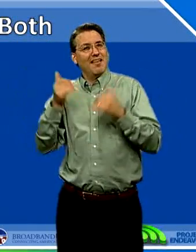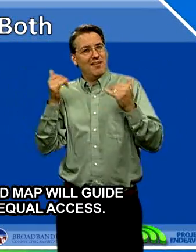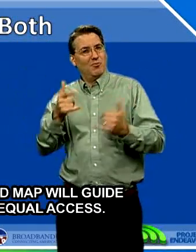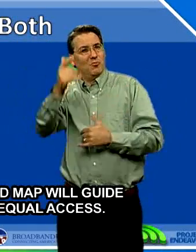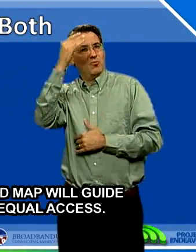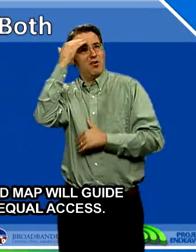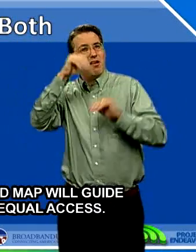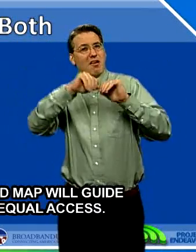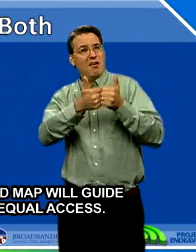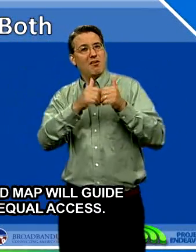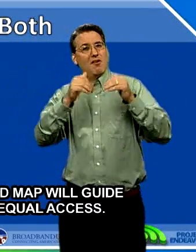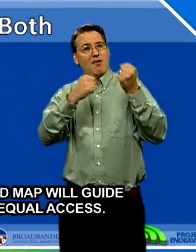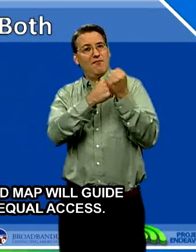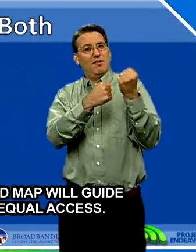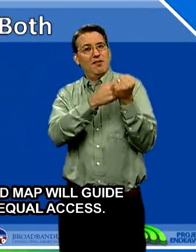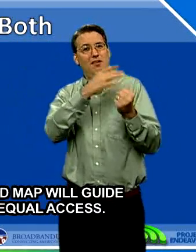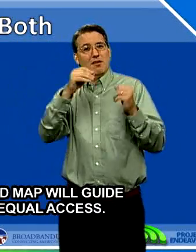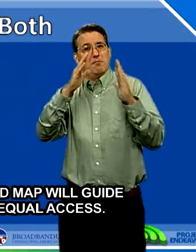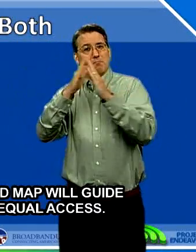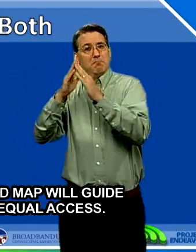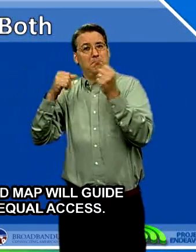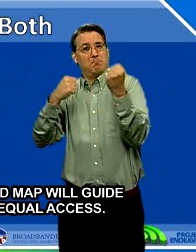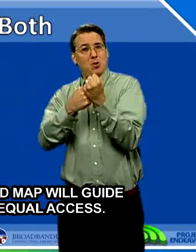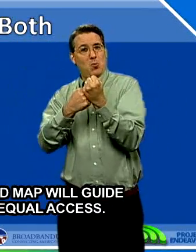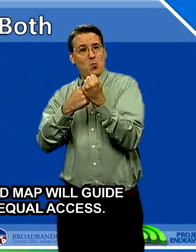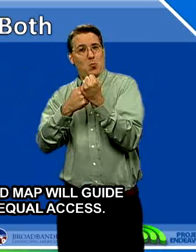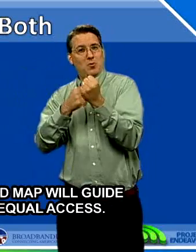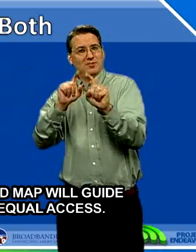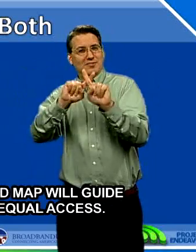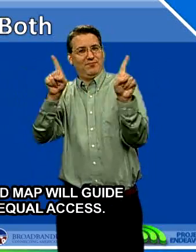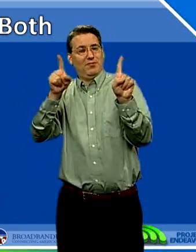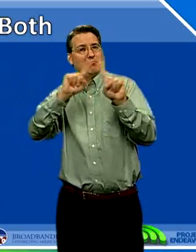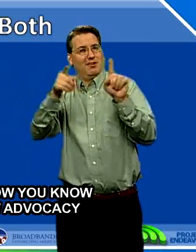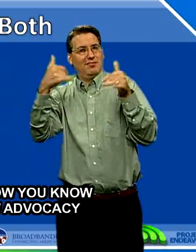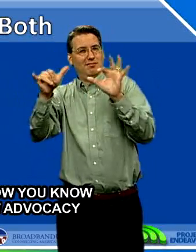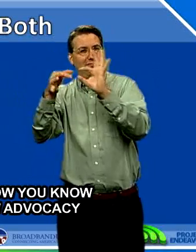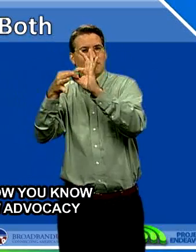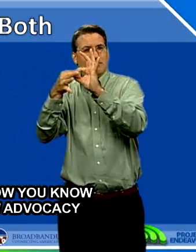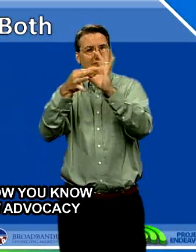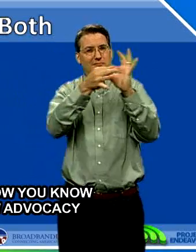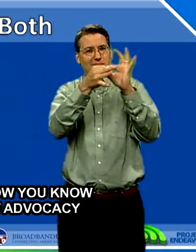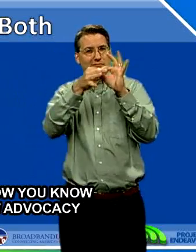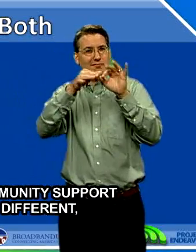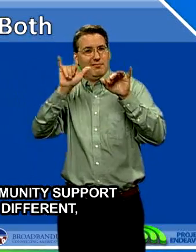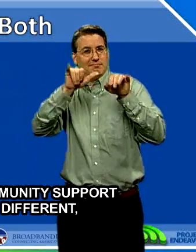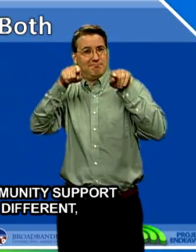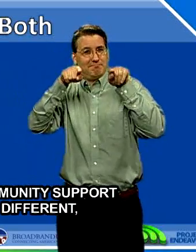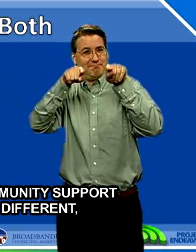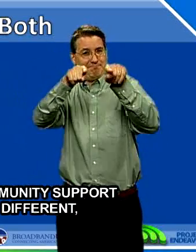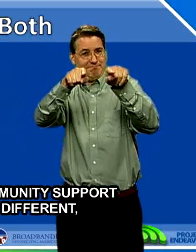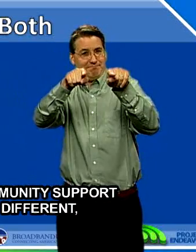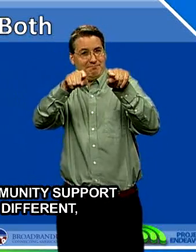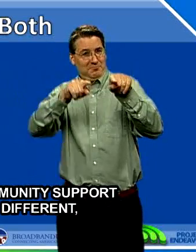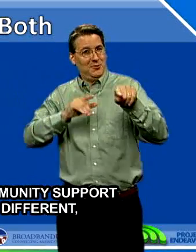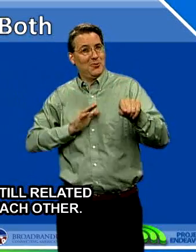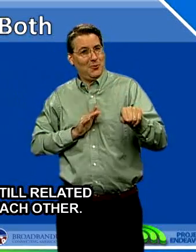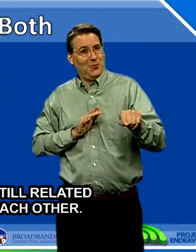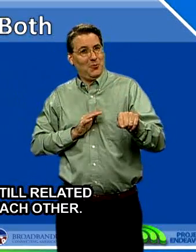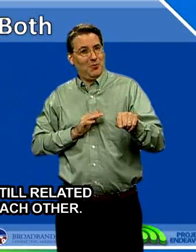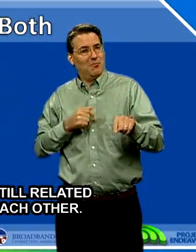your roadmap will guide you to equal access. So now you know how advocacy and community support are different, but still related